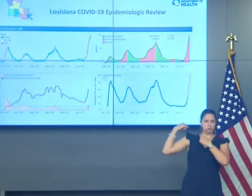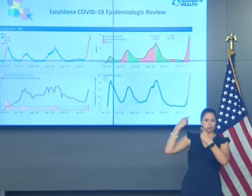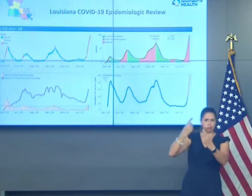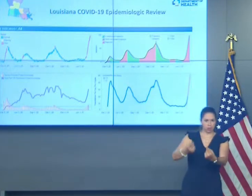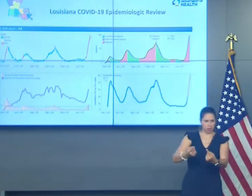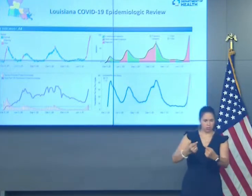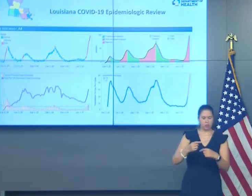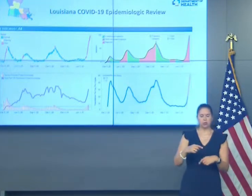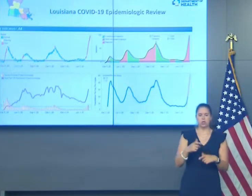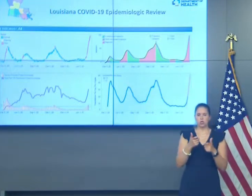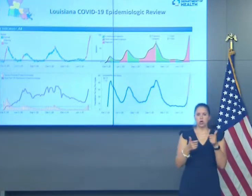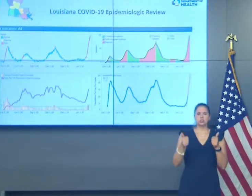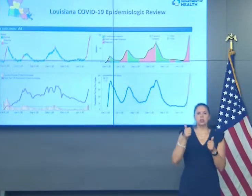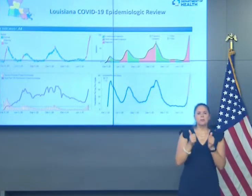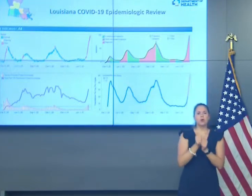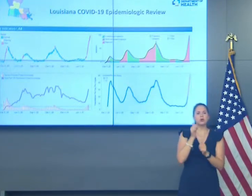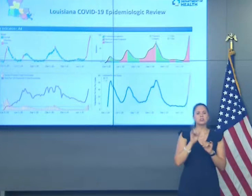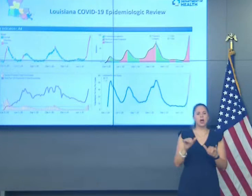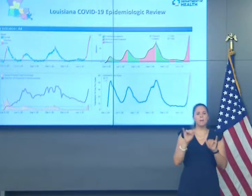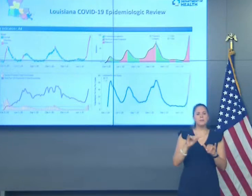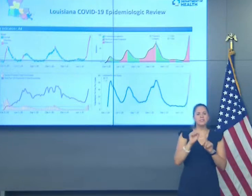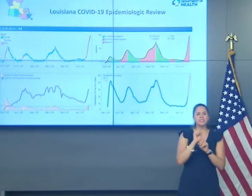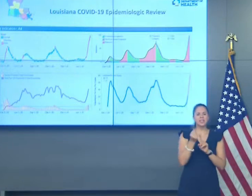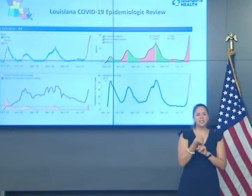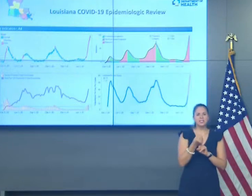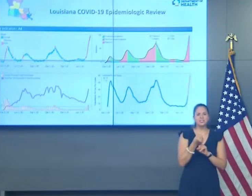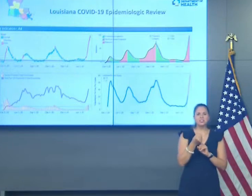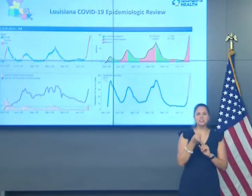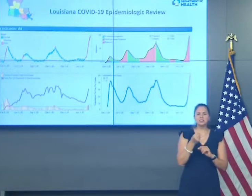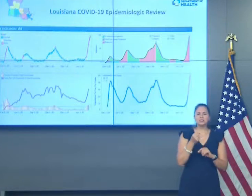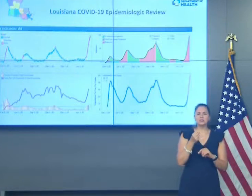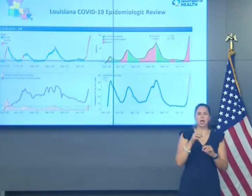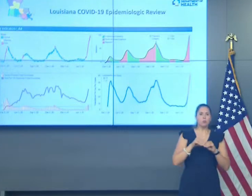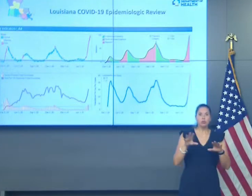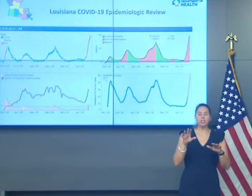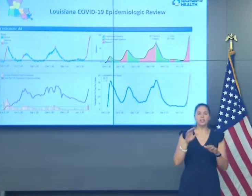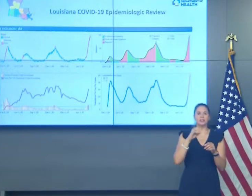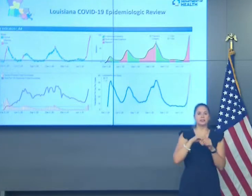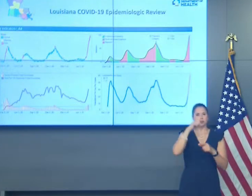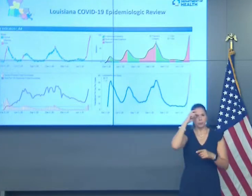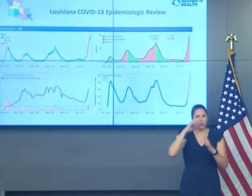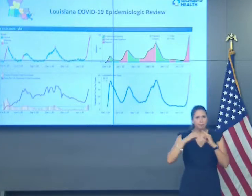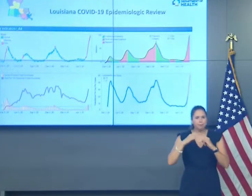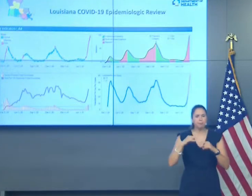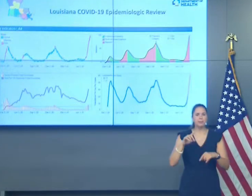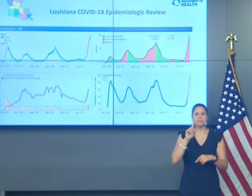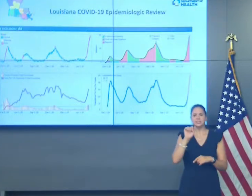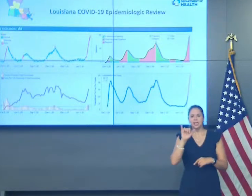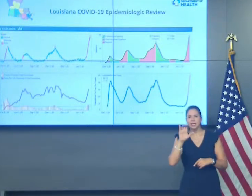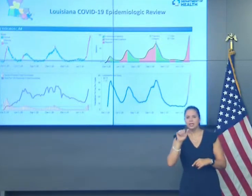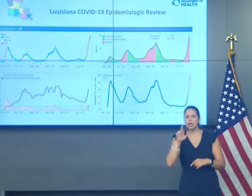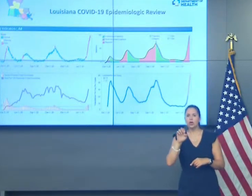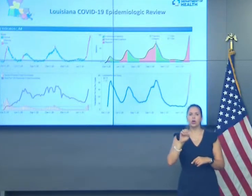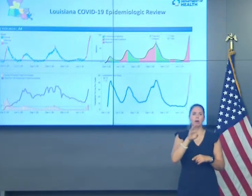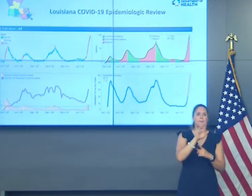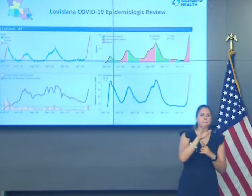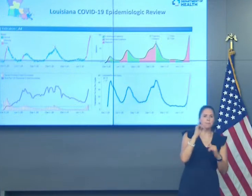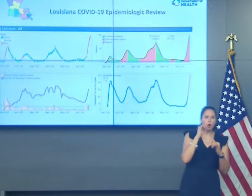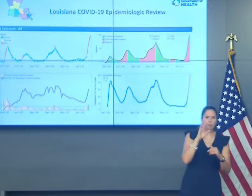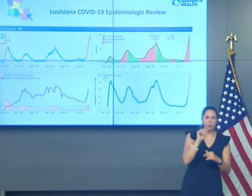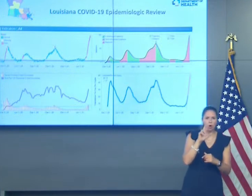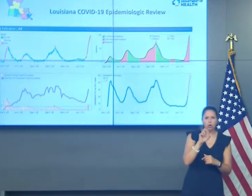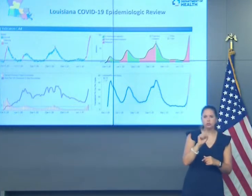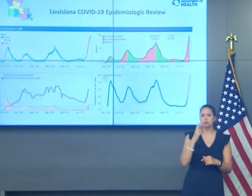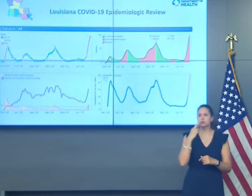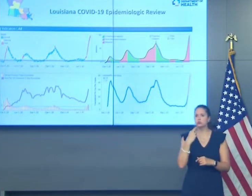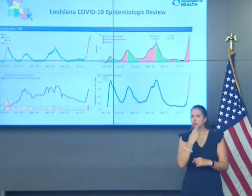the most common settings that we have tracked outbreaks to include summer camps, daycares, bars, restaurants,